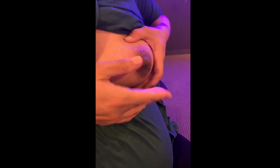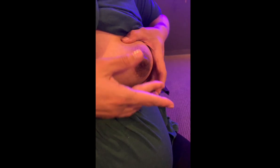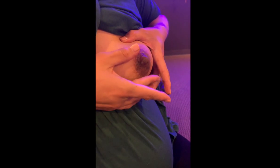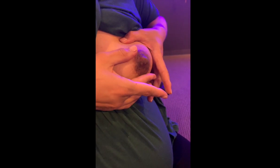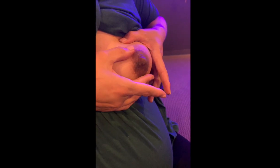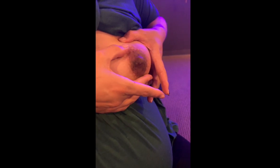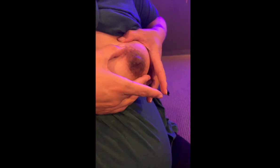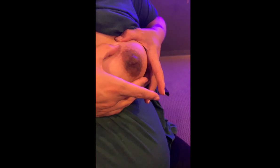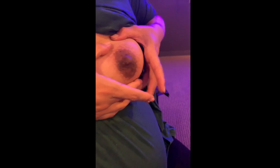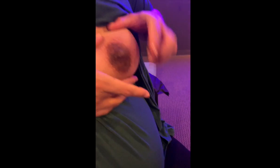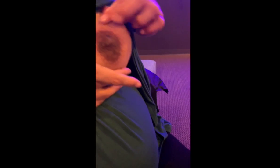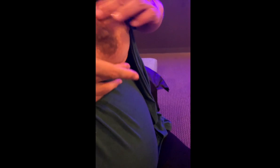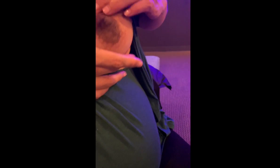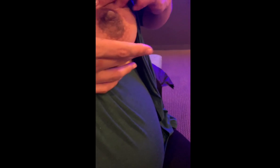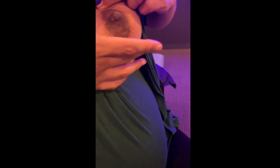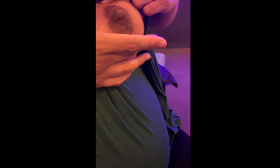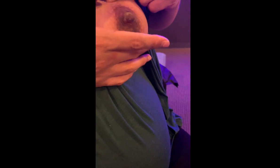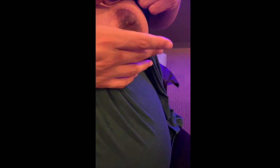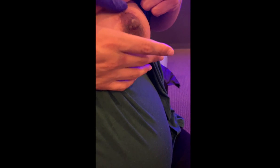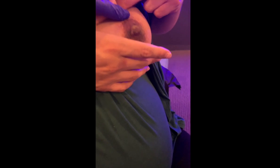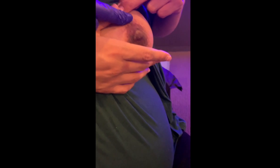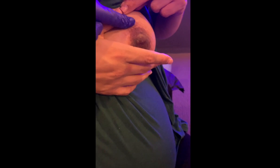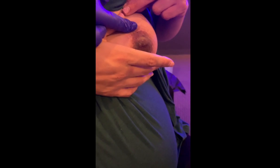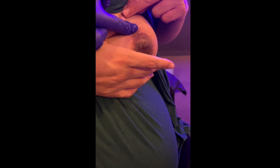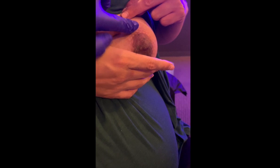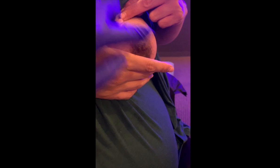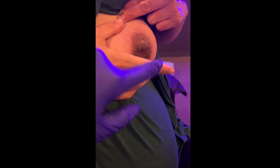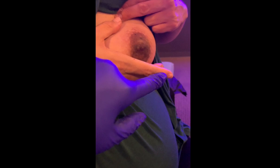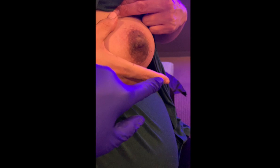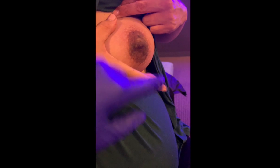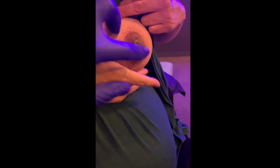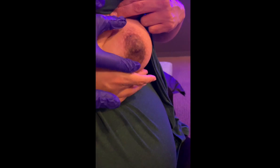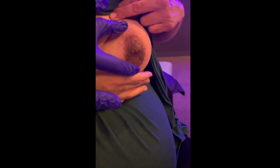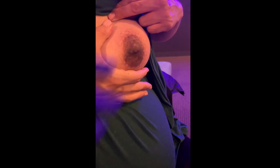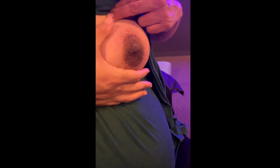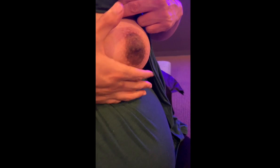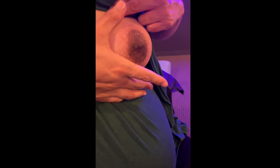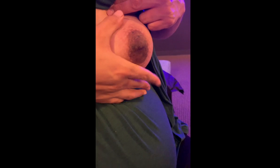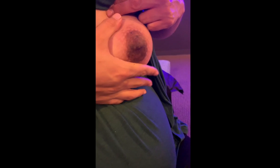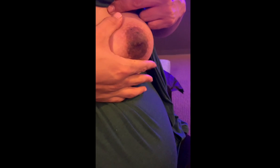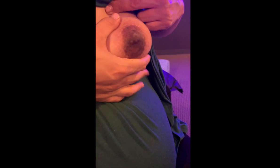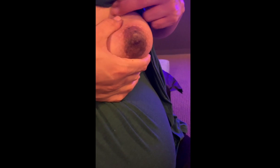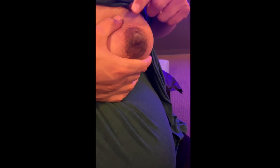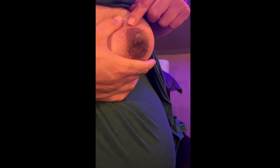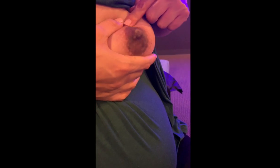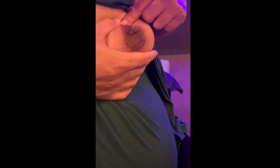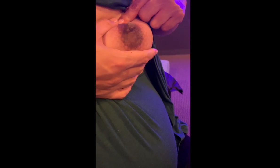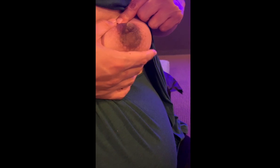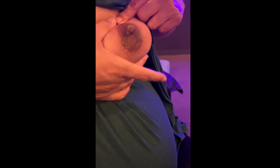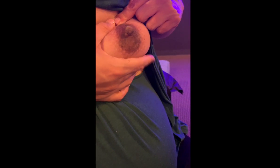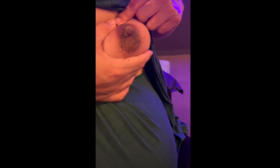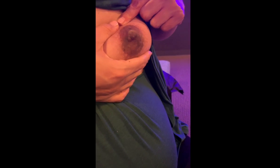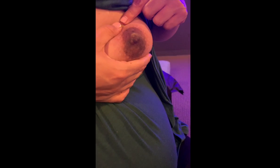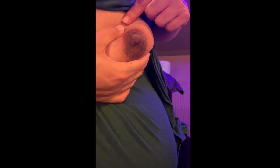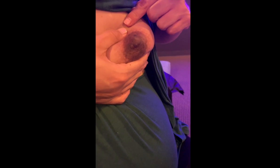And then once you've done some of that massage, again, you want to keep your fingers on the breast and not on the areola. And you want to